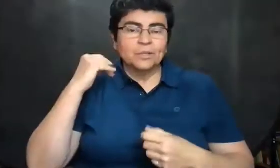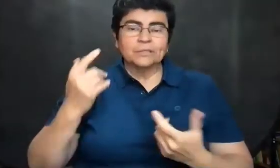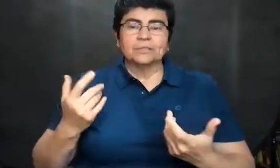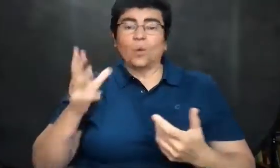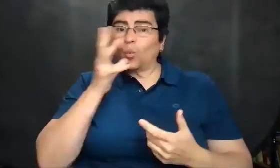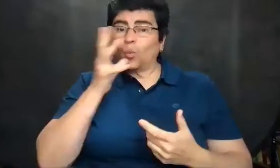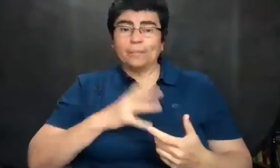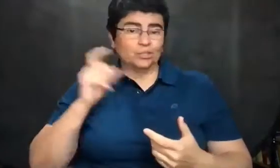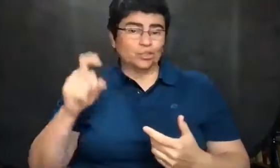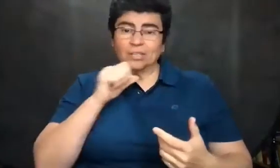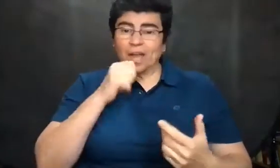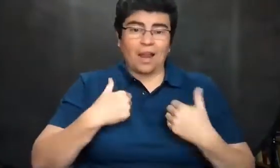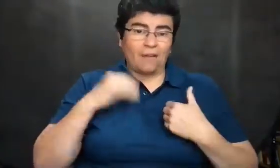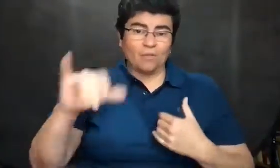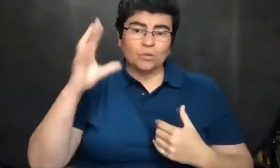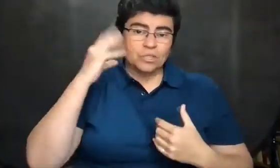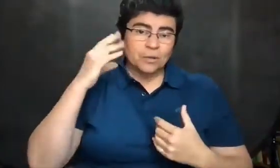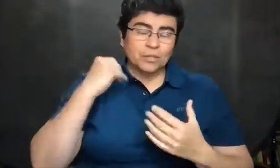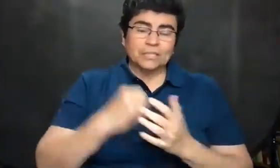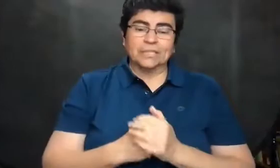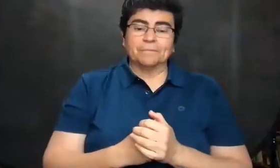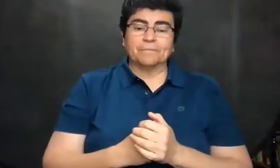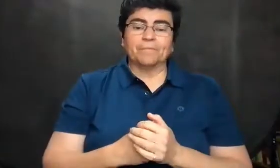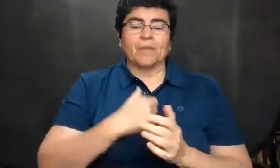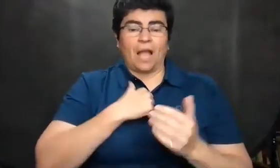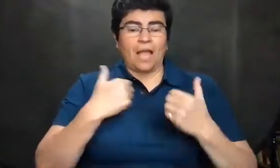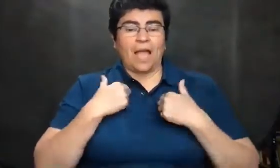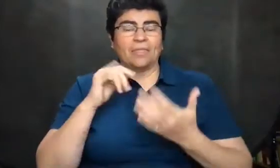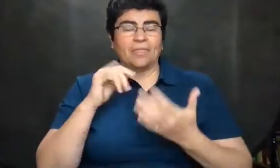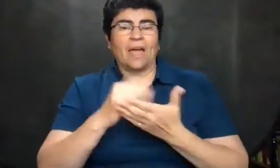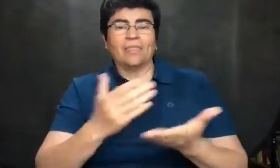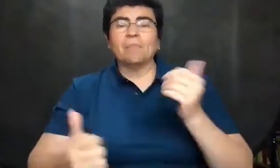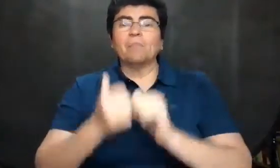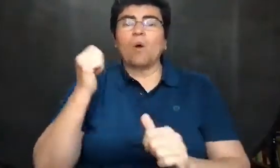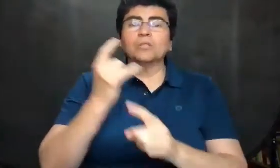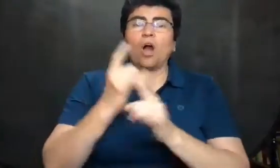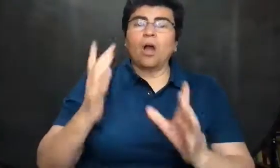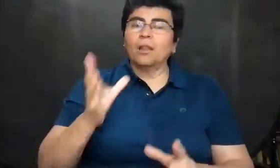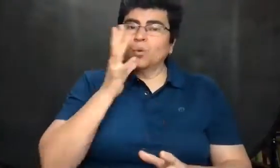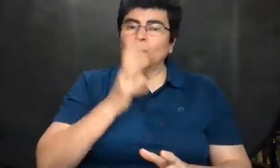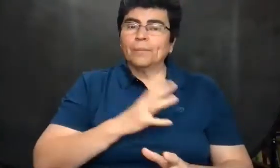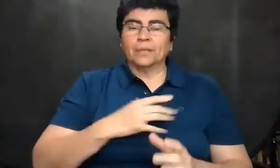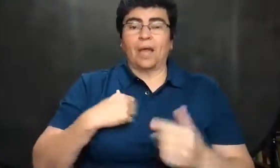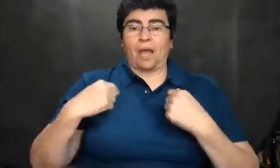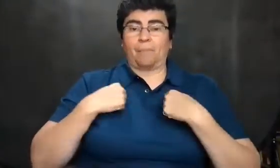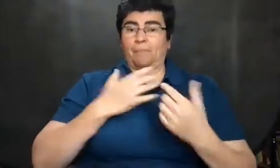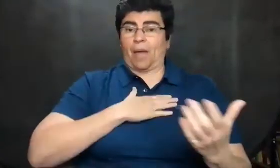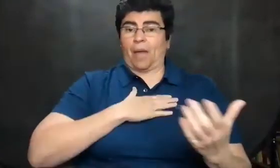go. You know, I had that thing that most alcoholic women, my marriage ended in divorce because he